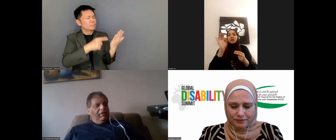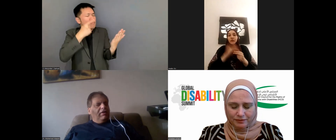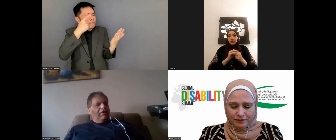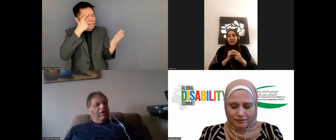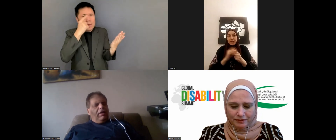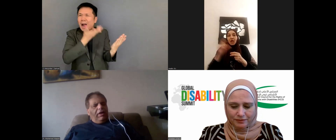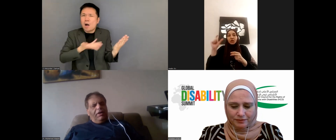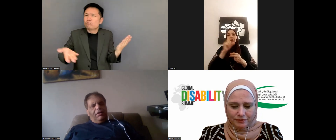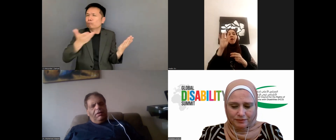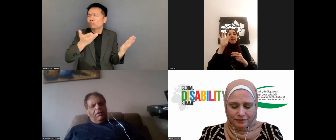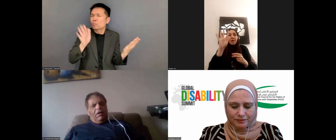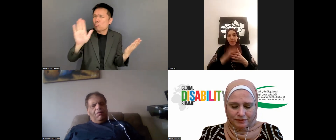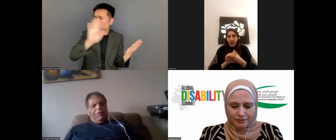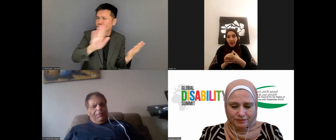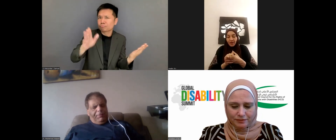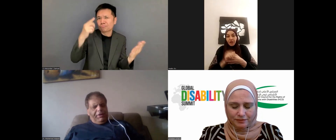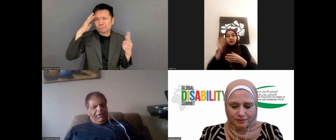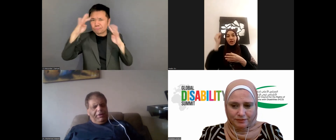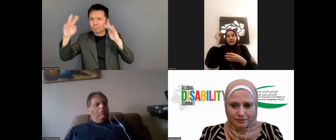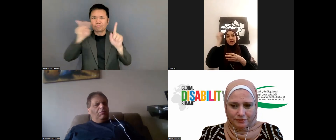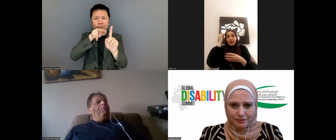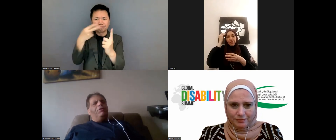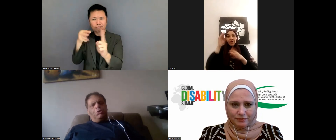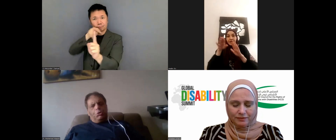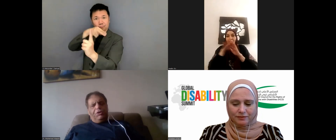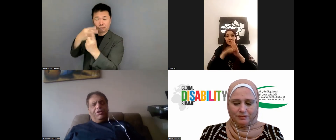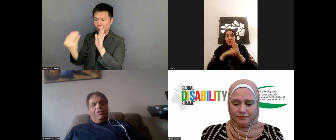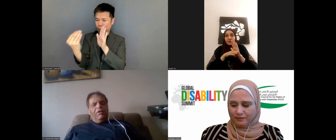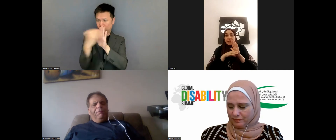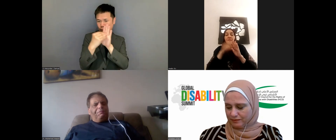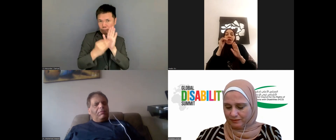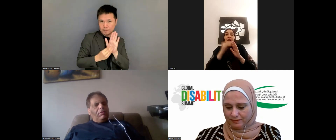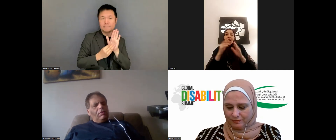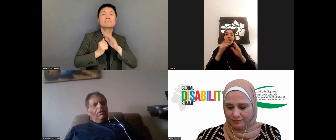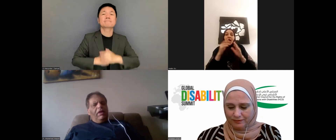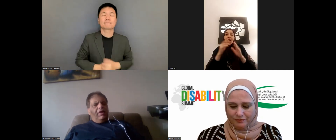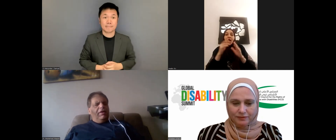effectively in our preparations. Jordan